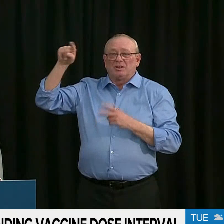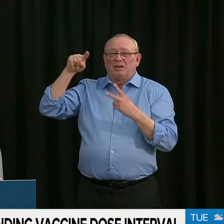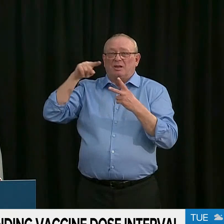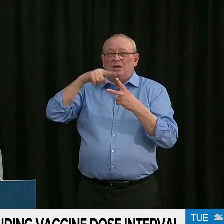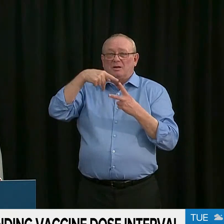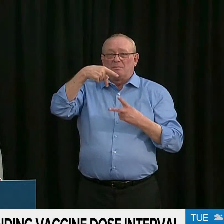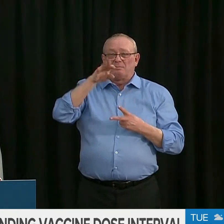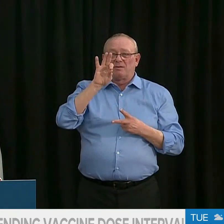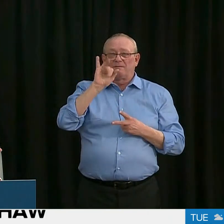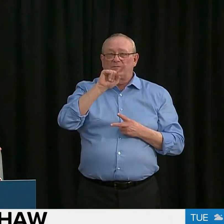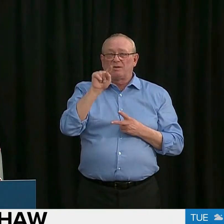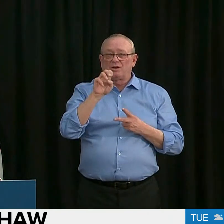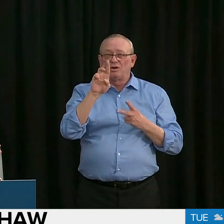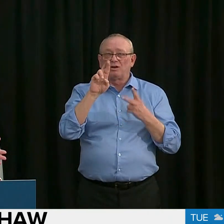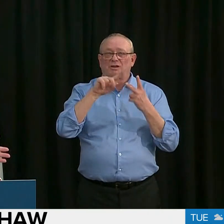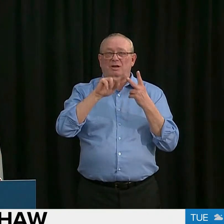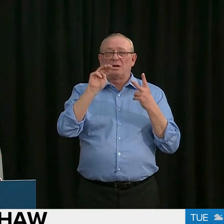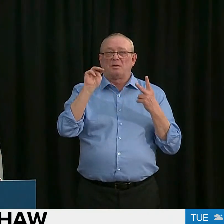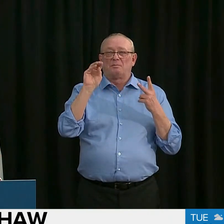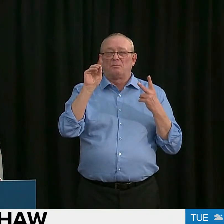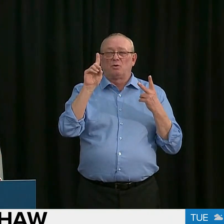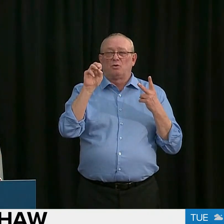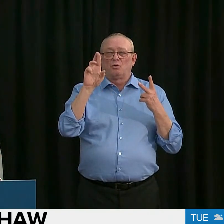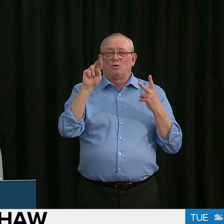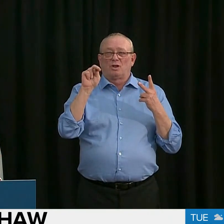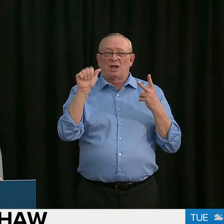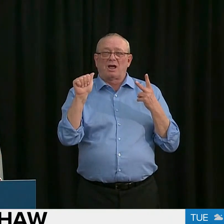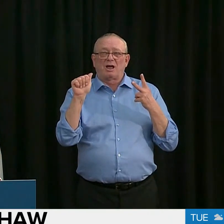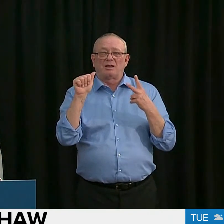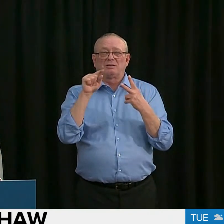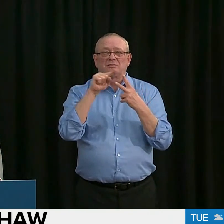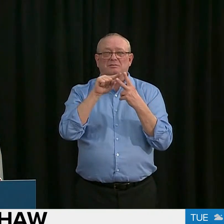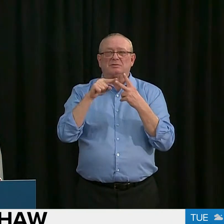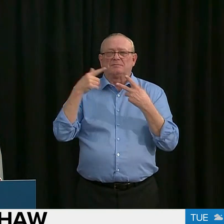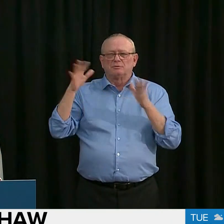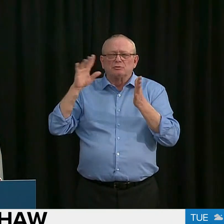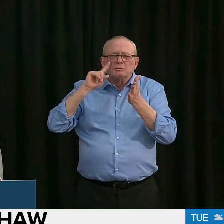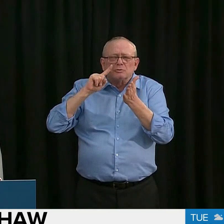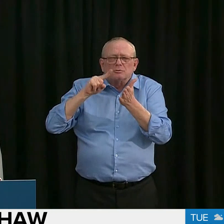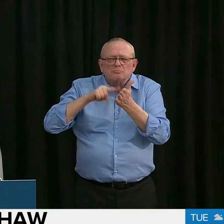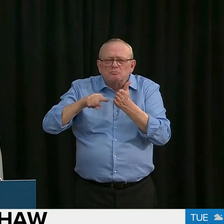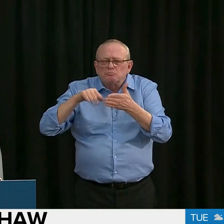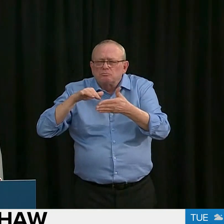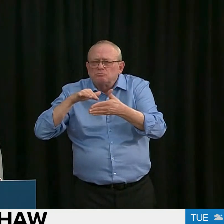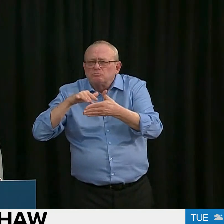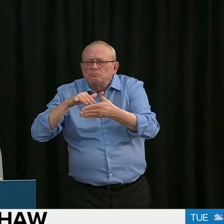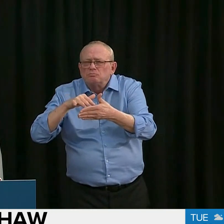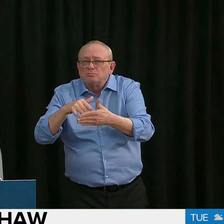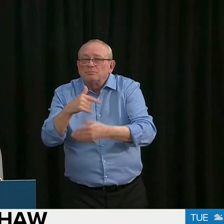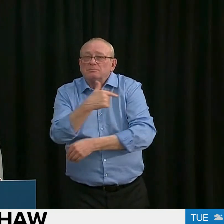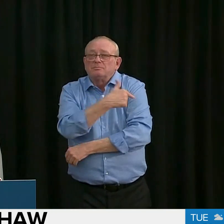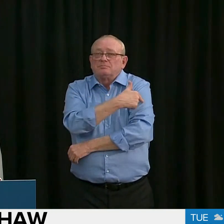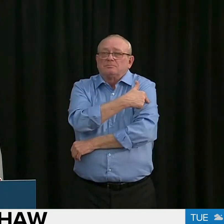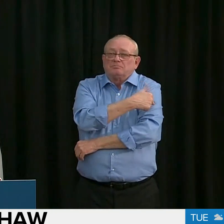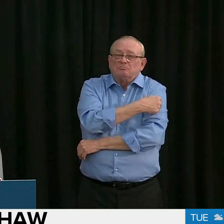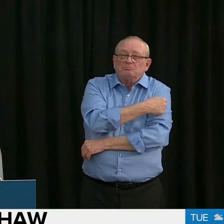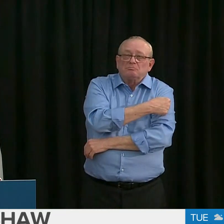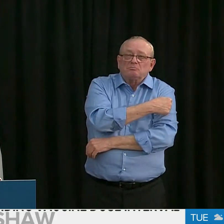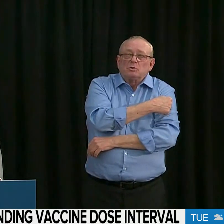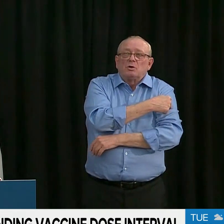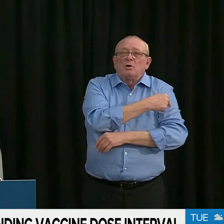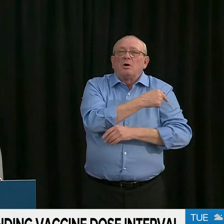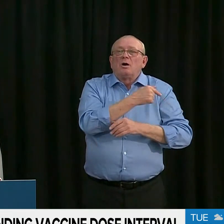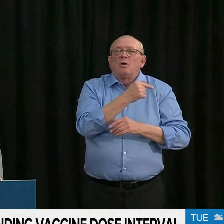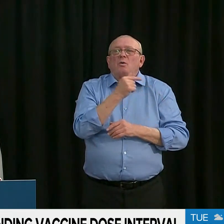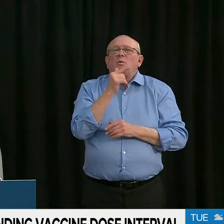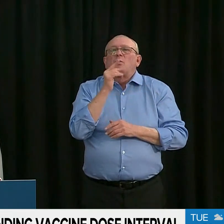the estimates that of its effectiveness starting from 2 weeks after that first dose and up to when the second dose